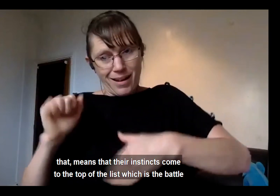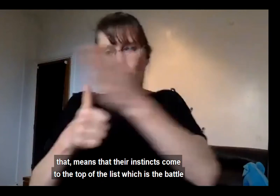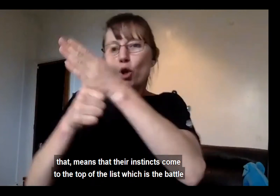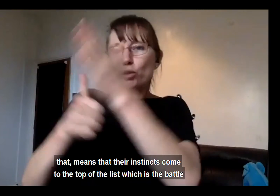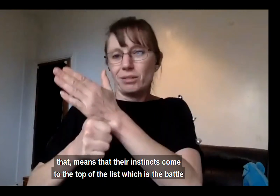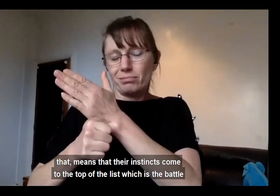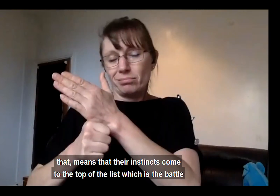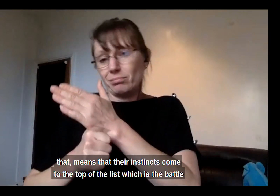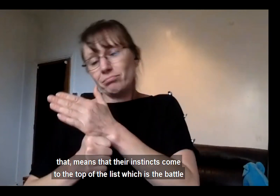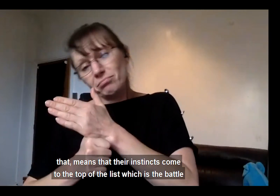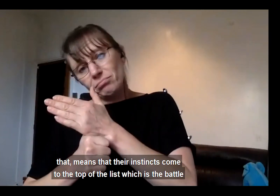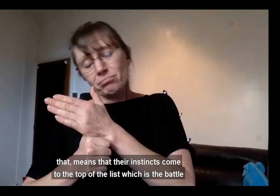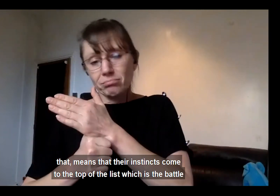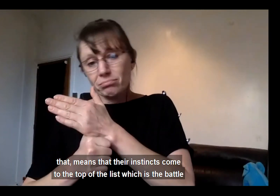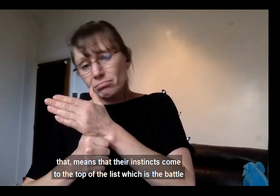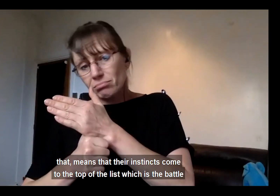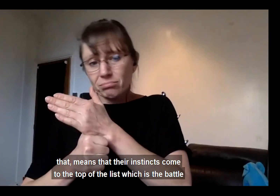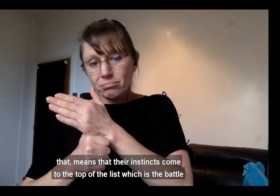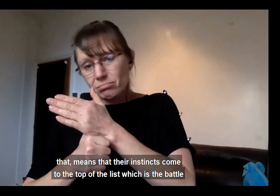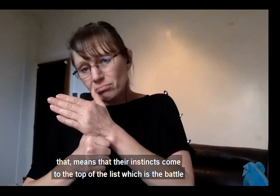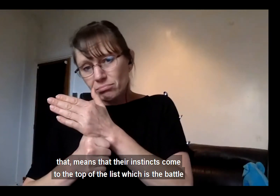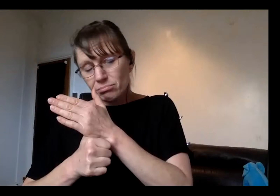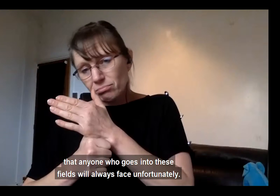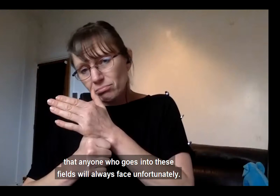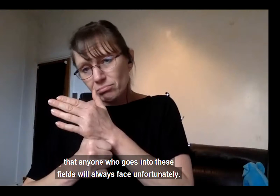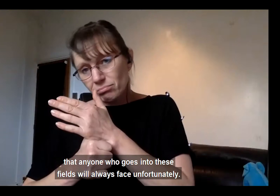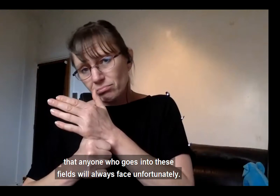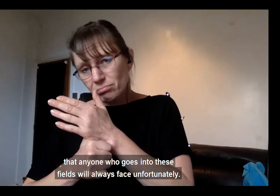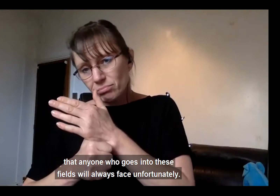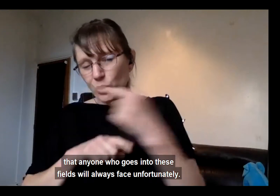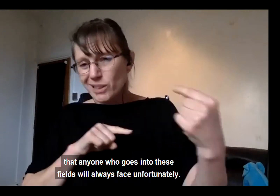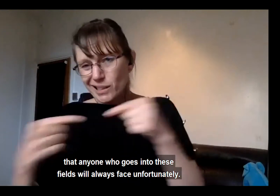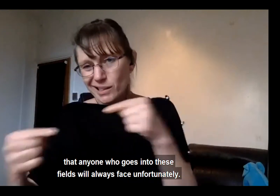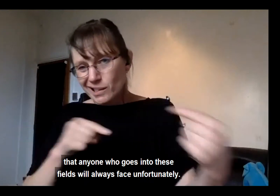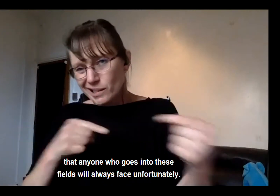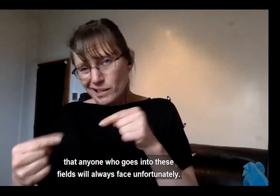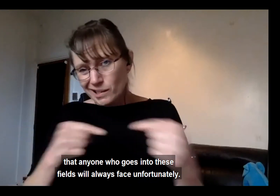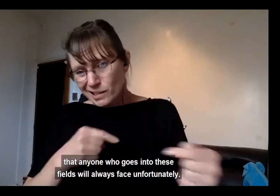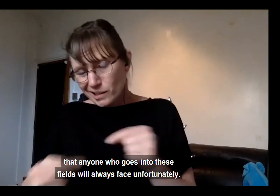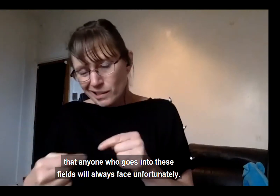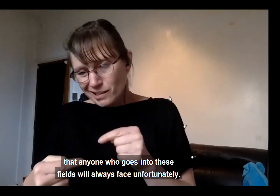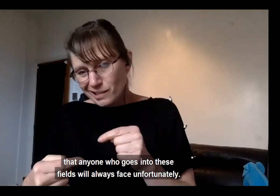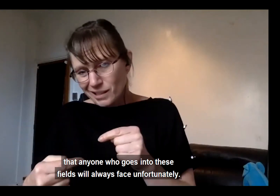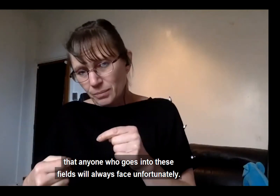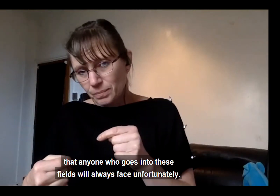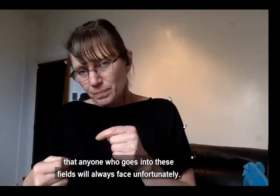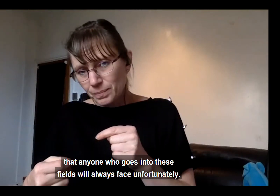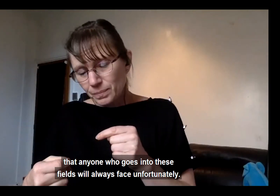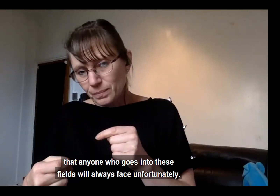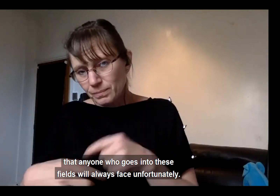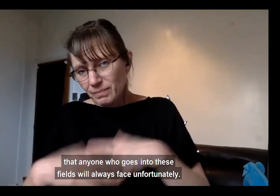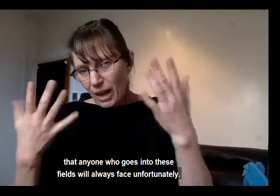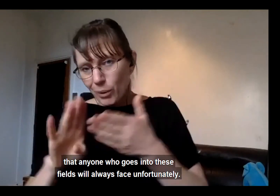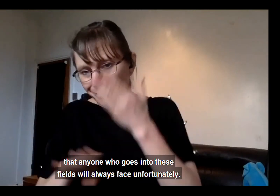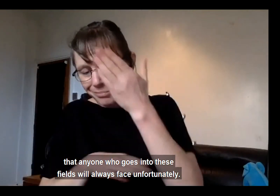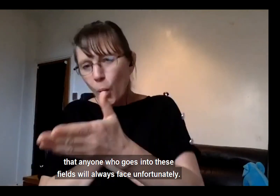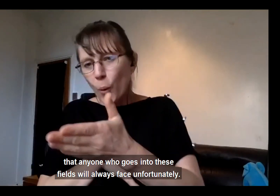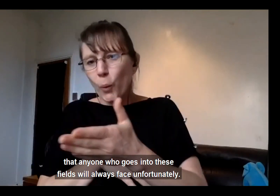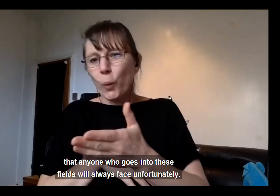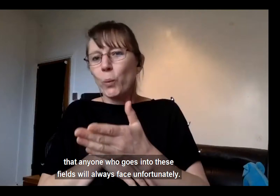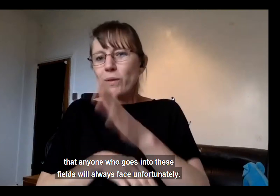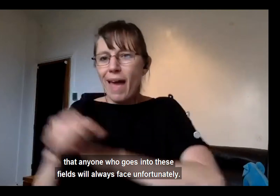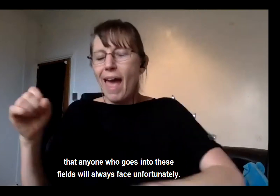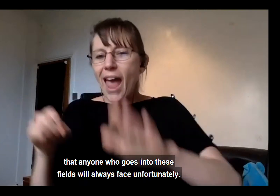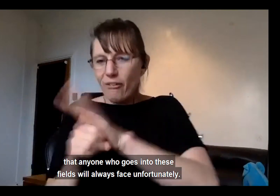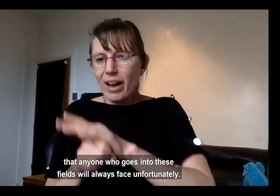list, which is the battle that anyone who goes into these fields will